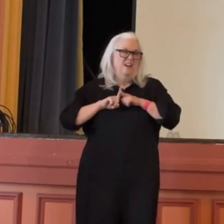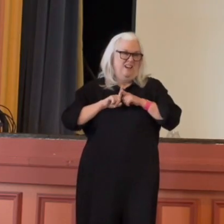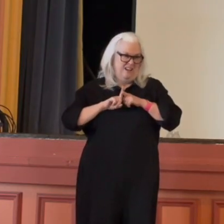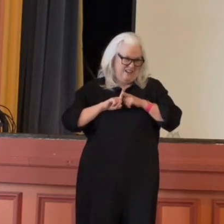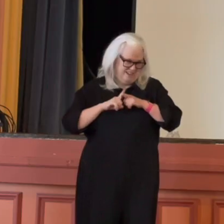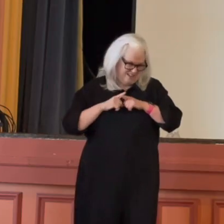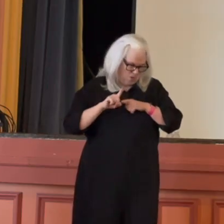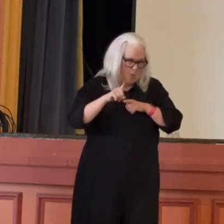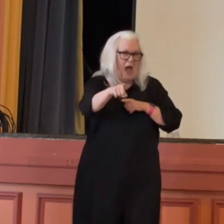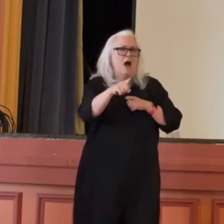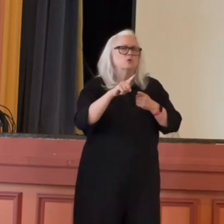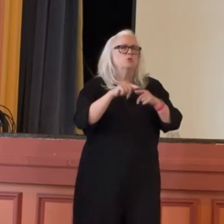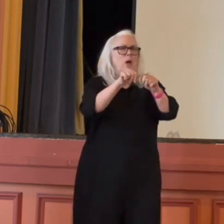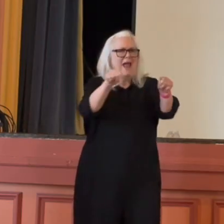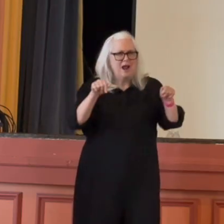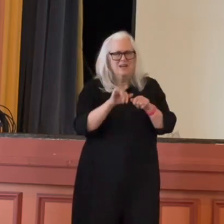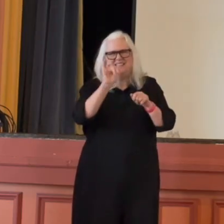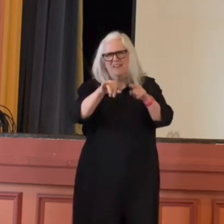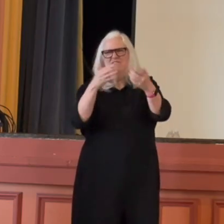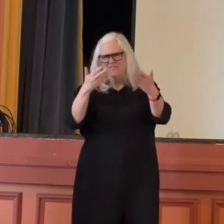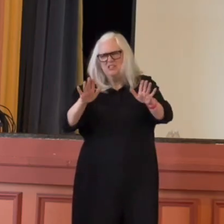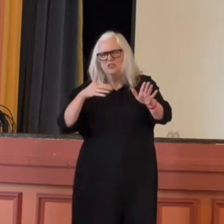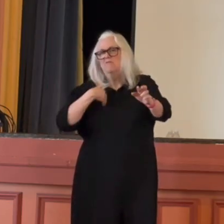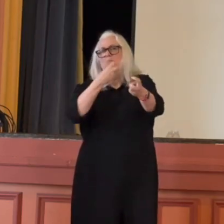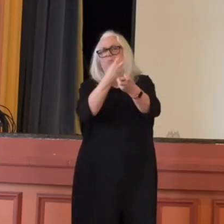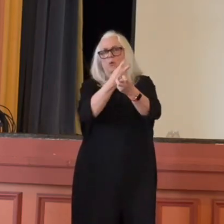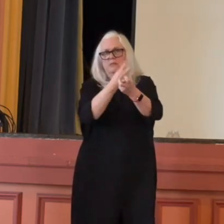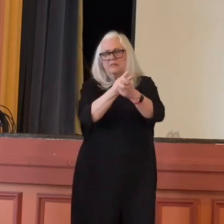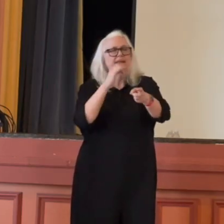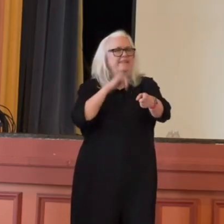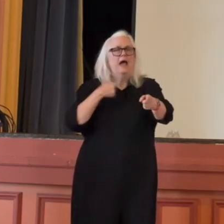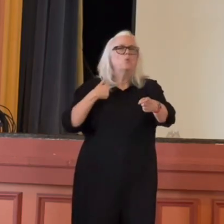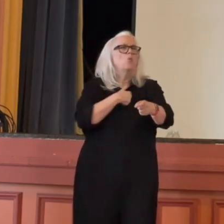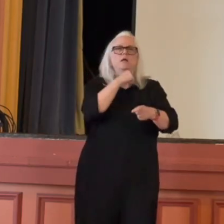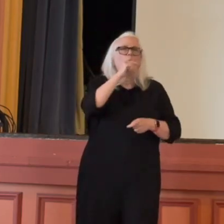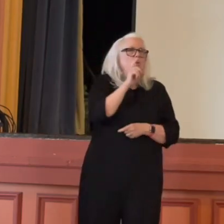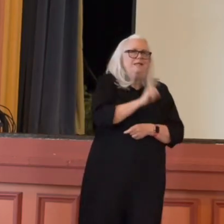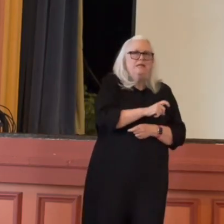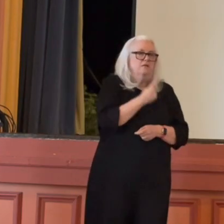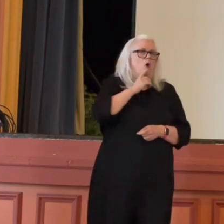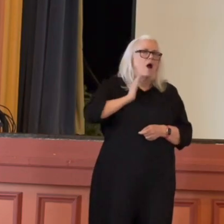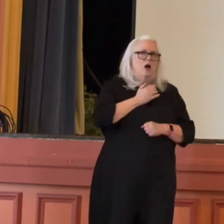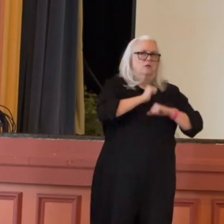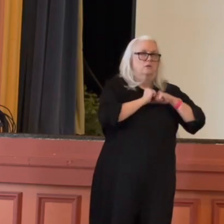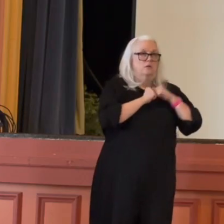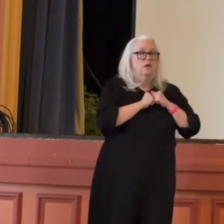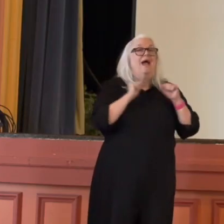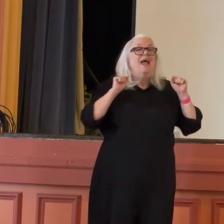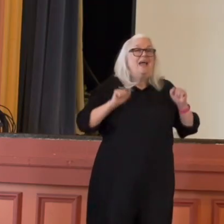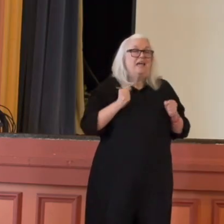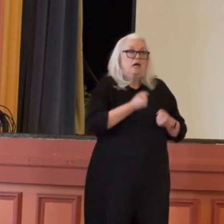our construction because it can have a deleterious effect on the